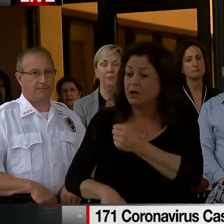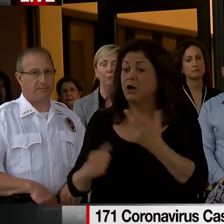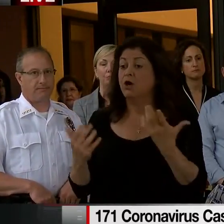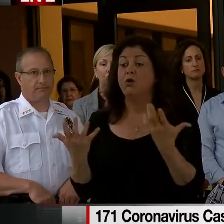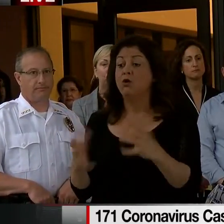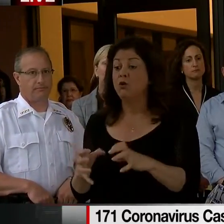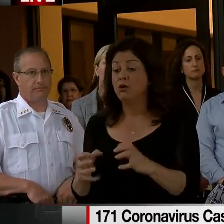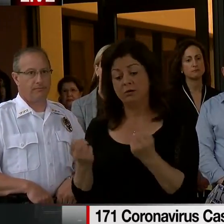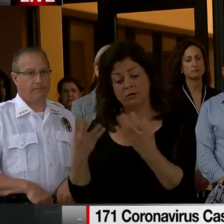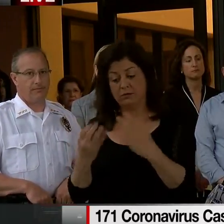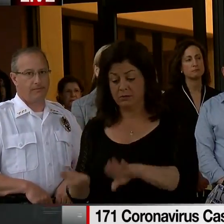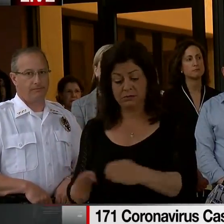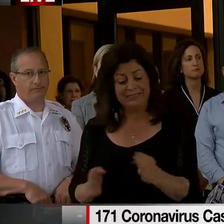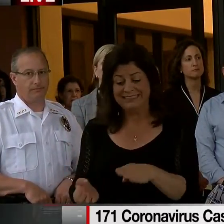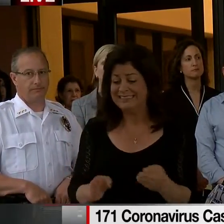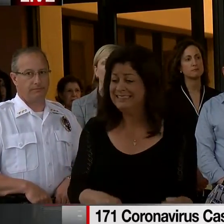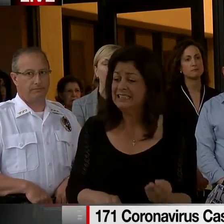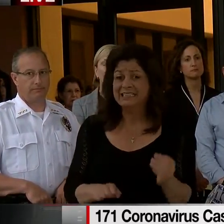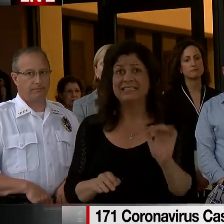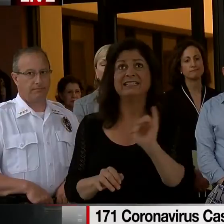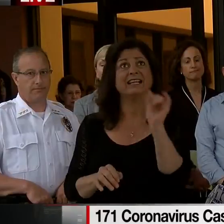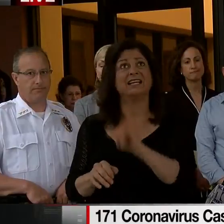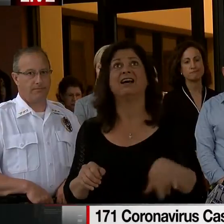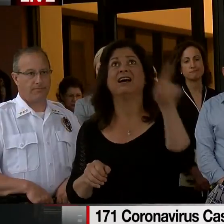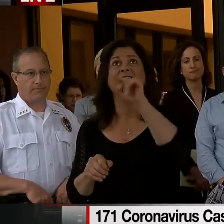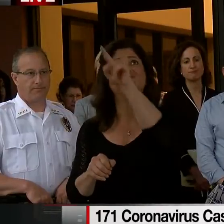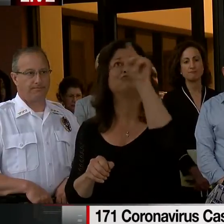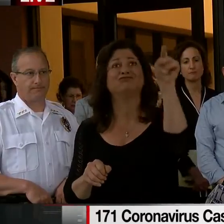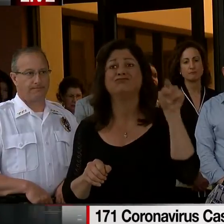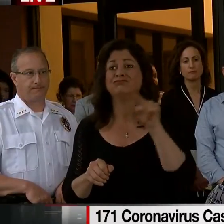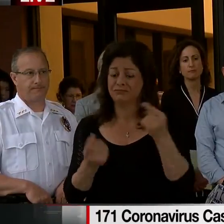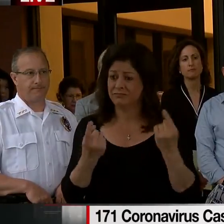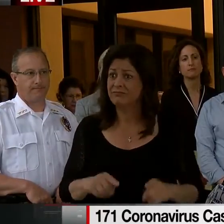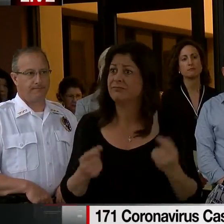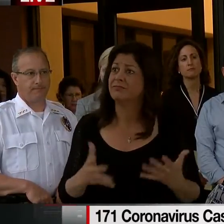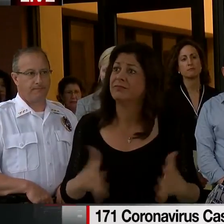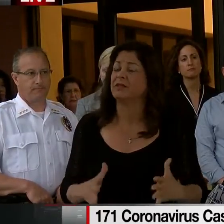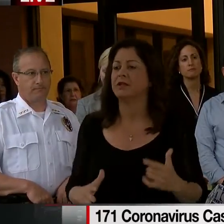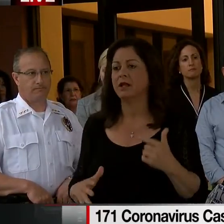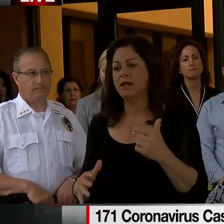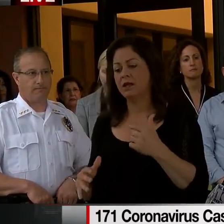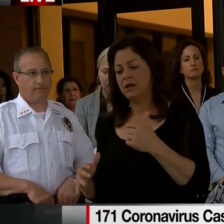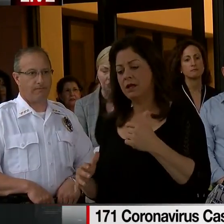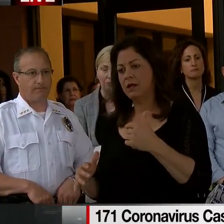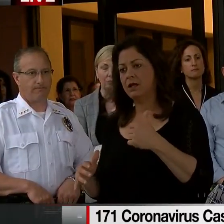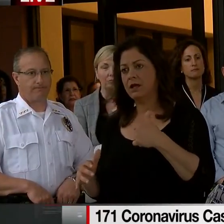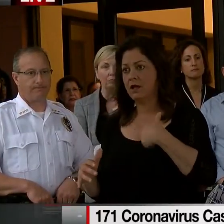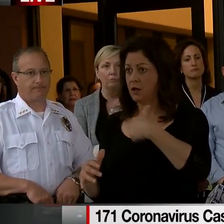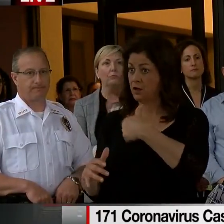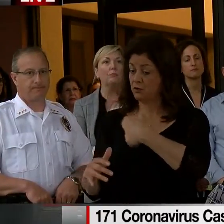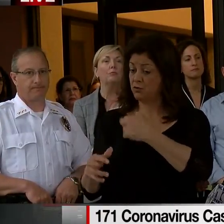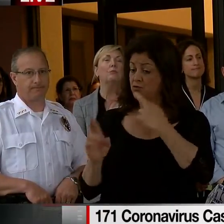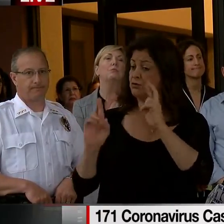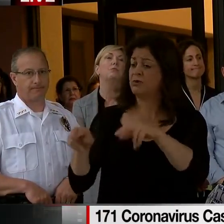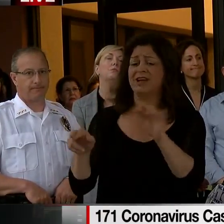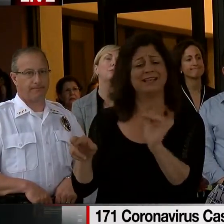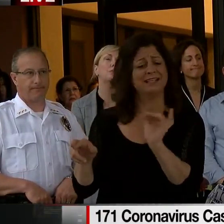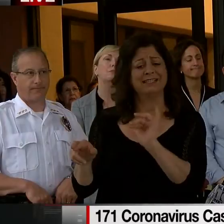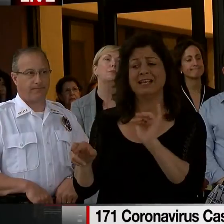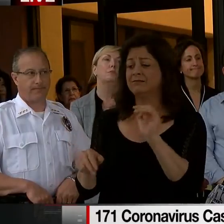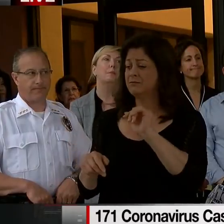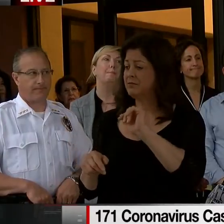places. The emergency declarations we are working under are no different from what we do in response to natural disasters